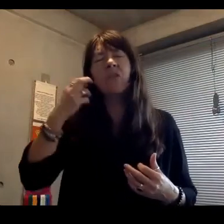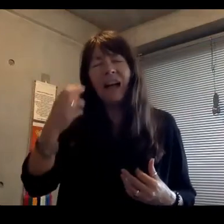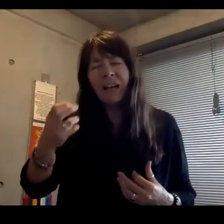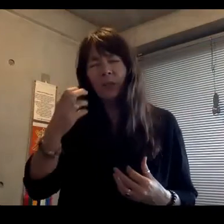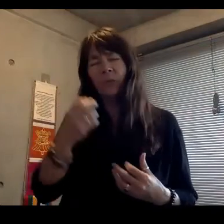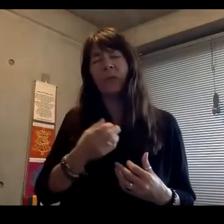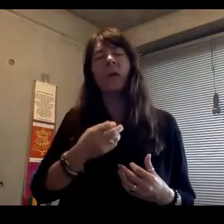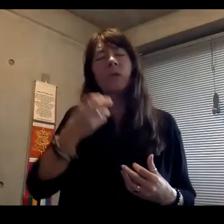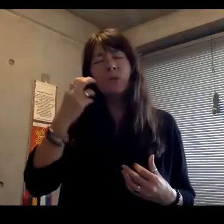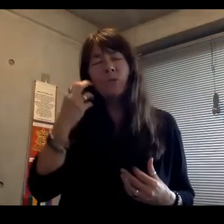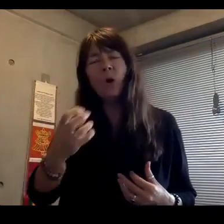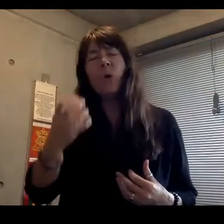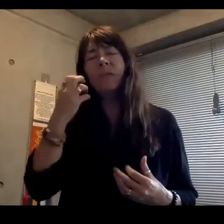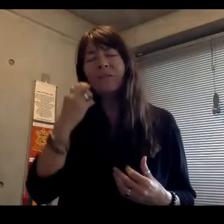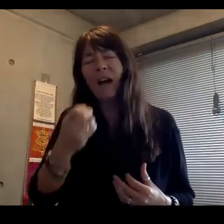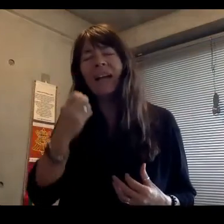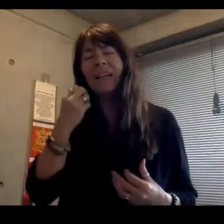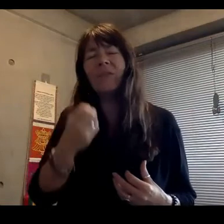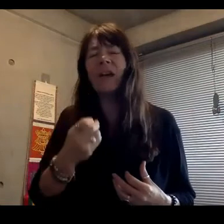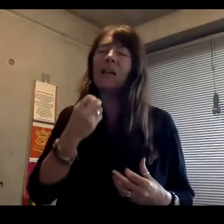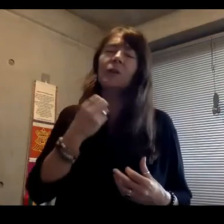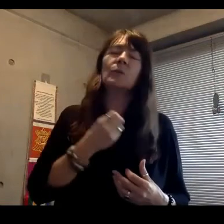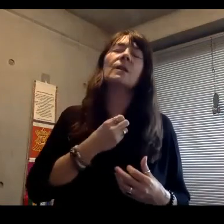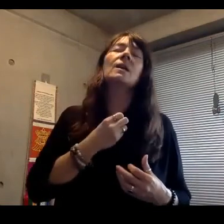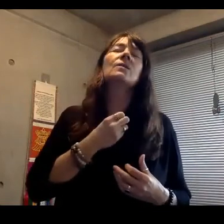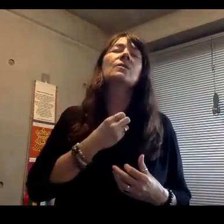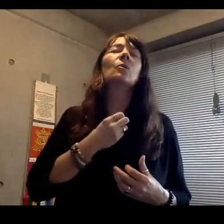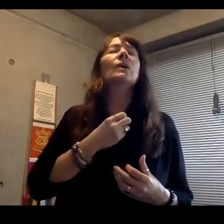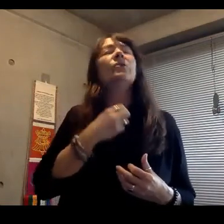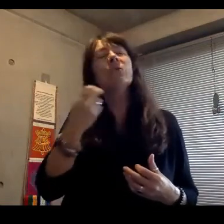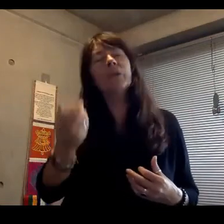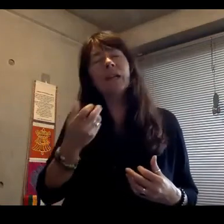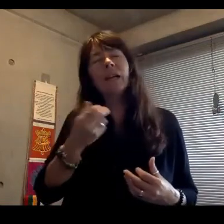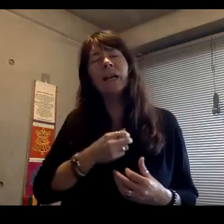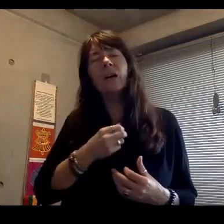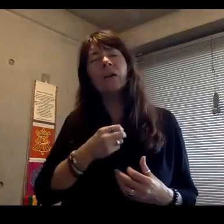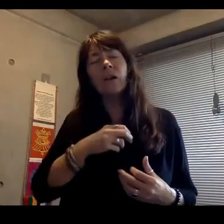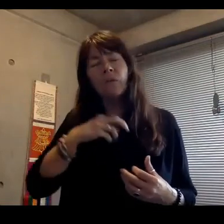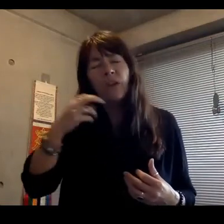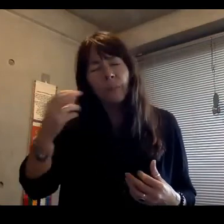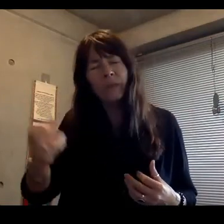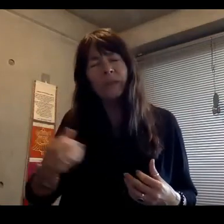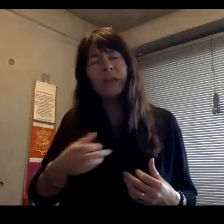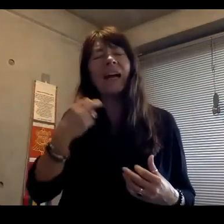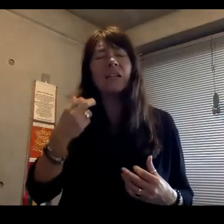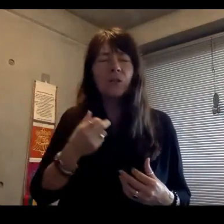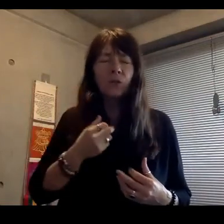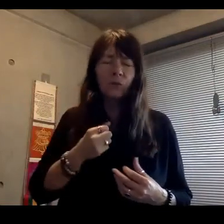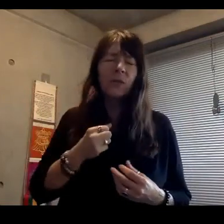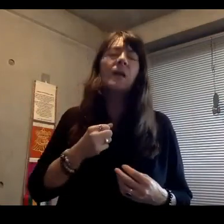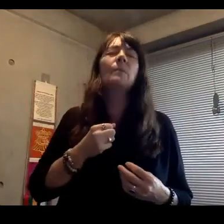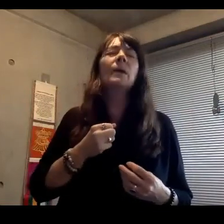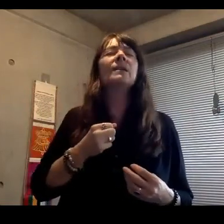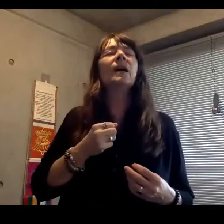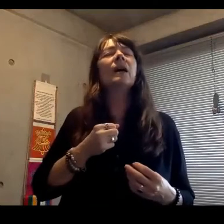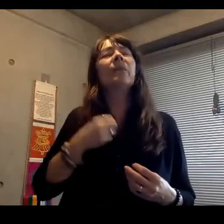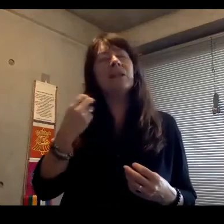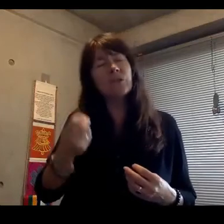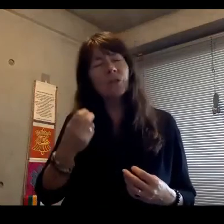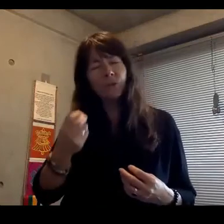they are valued. What you know is highly valued. So you don't really like a flippant attitude,